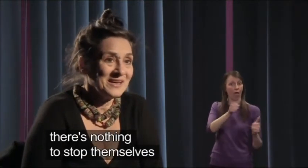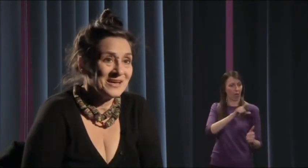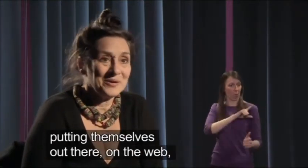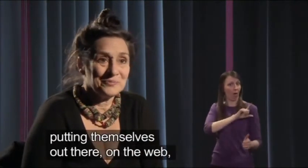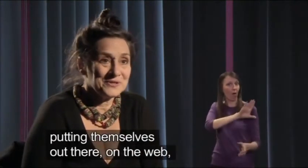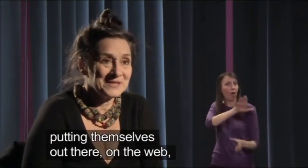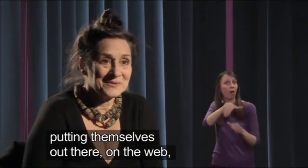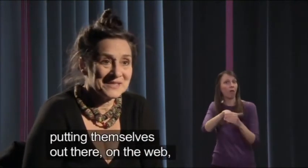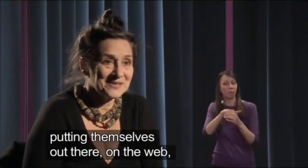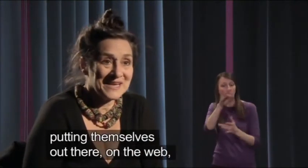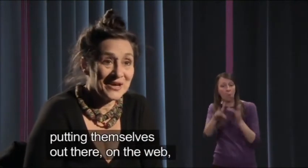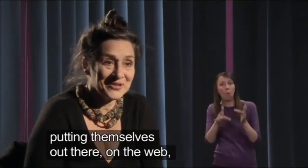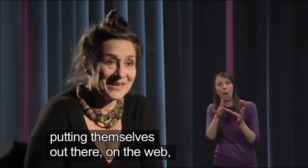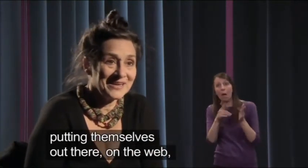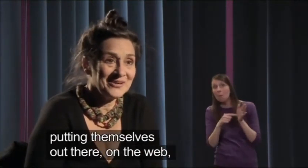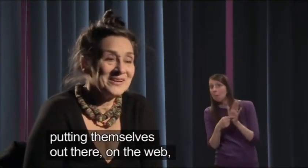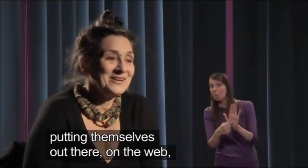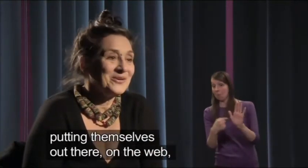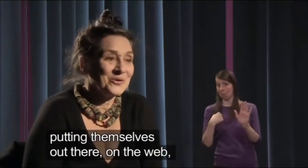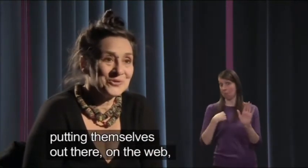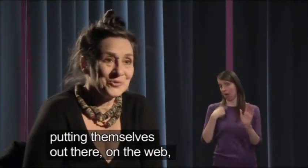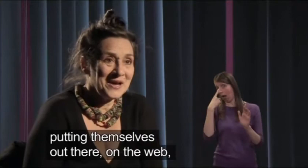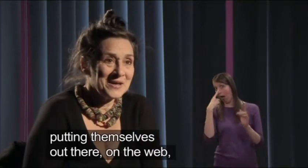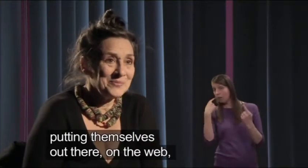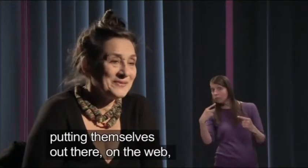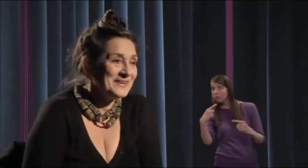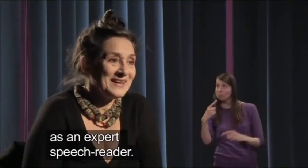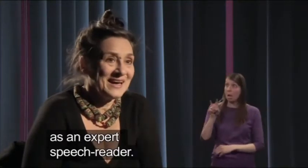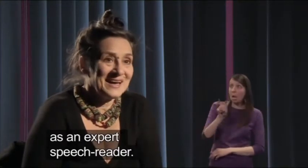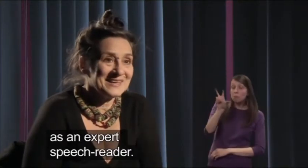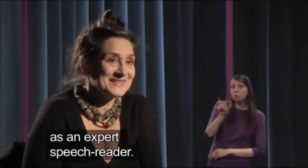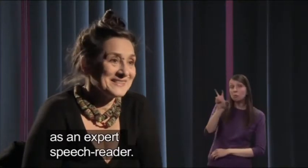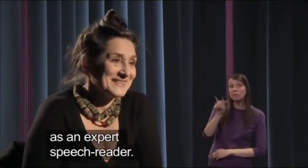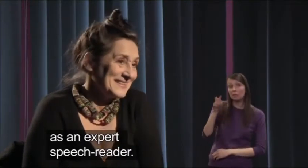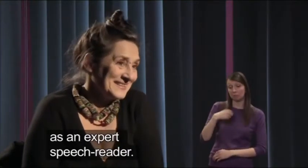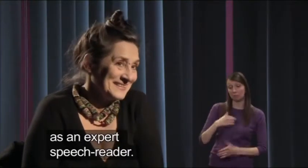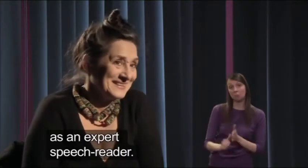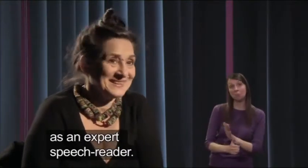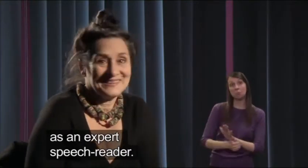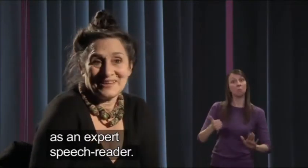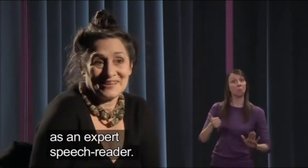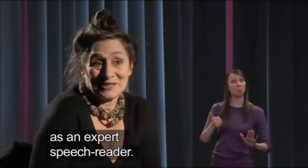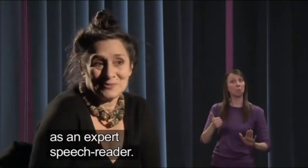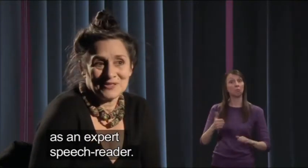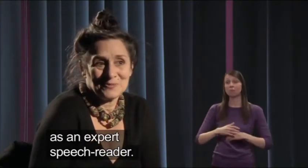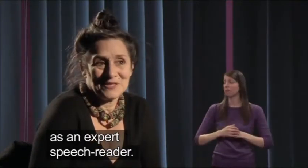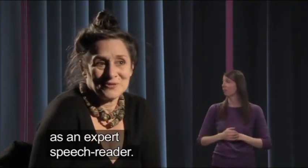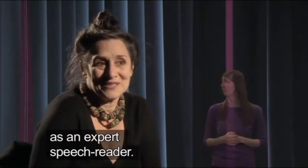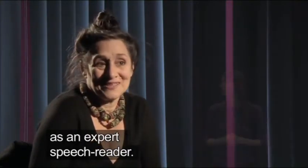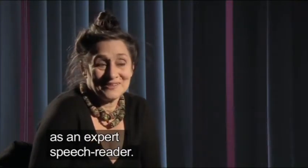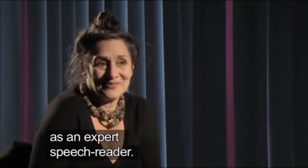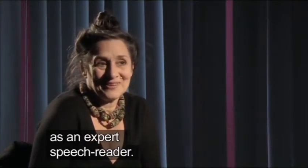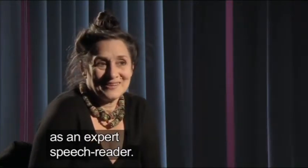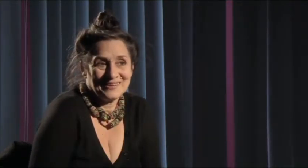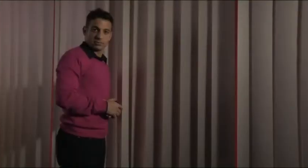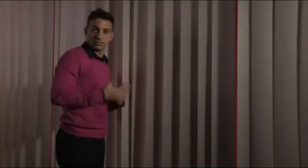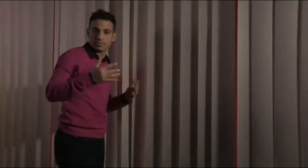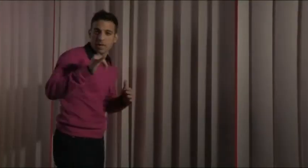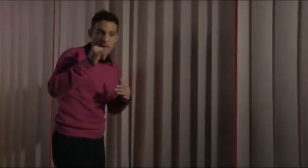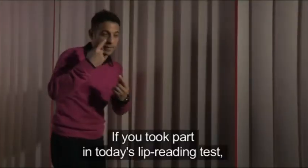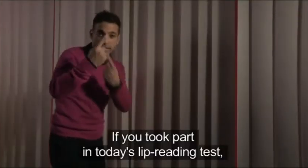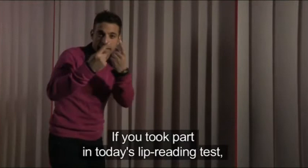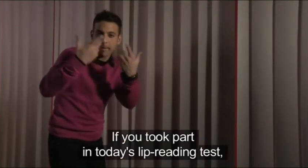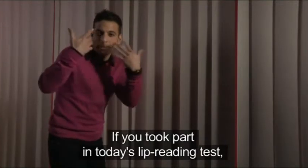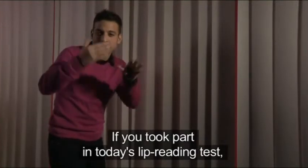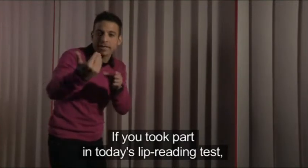stop themselves putting themselves out there on the web as an expert speech